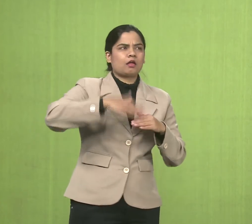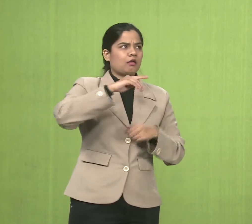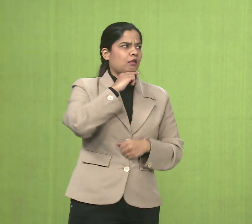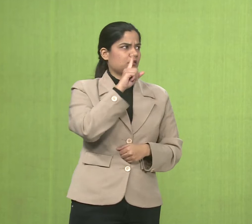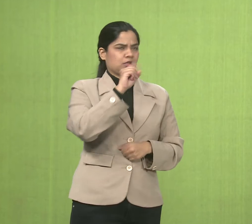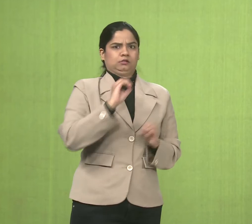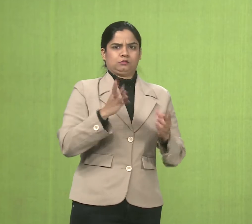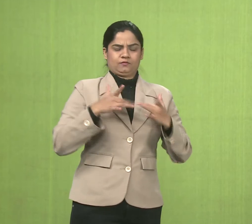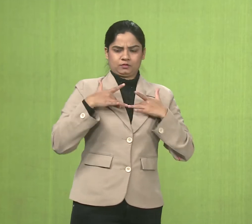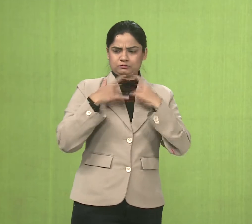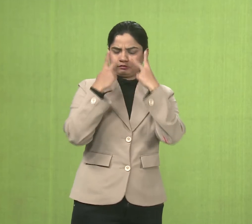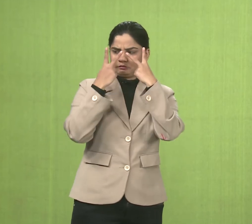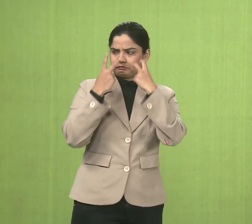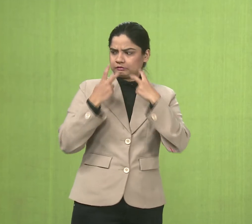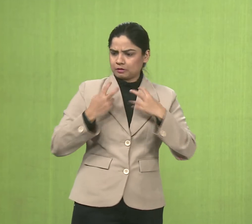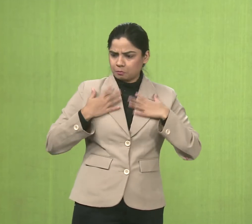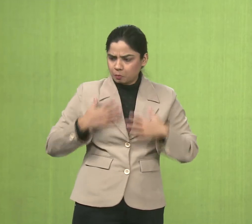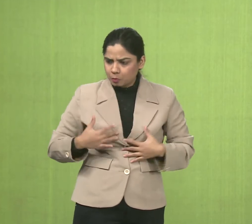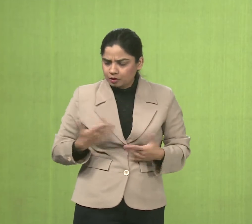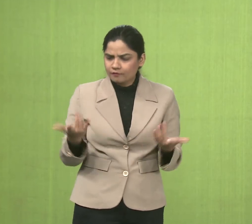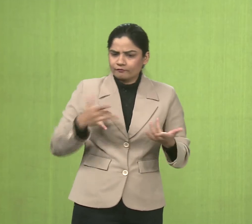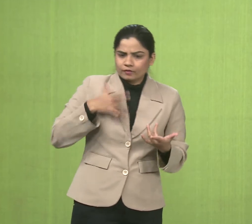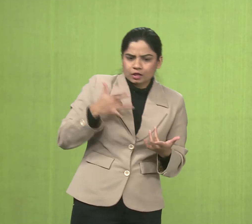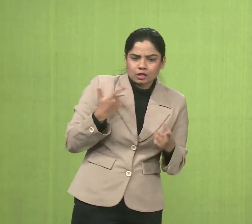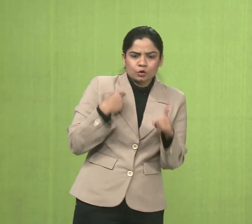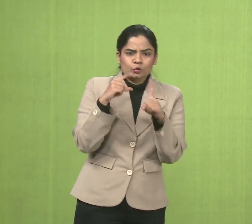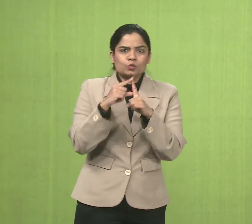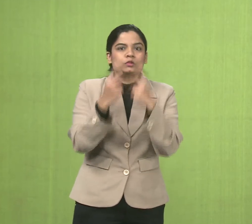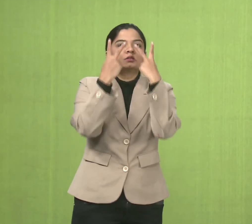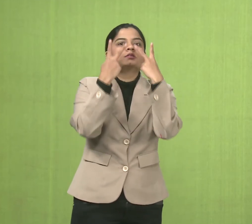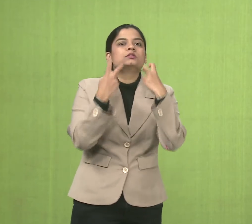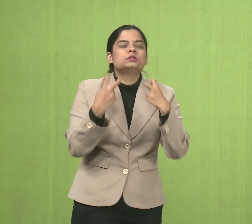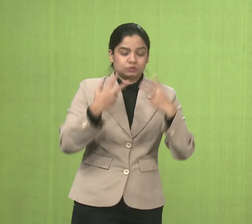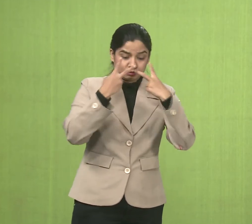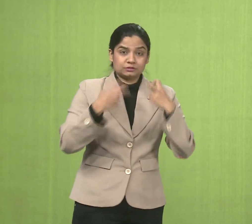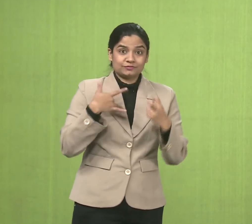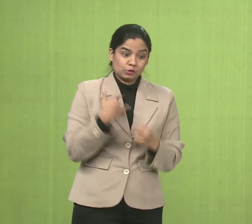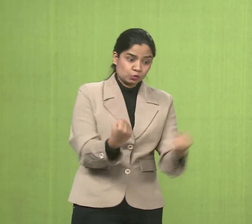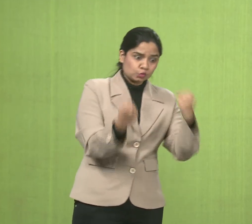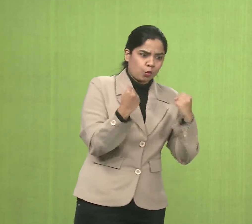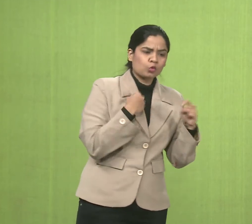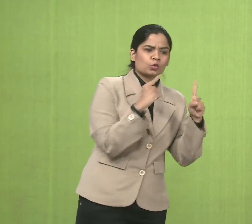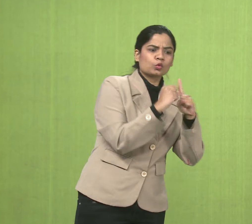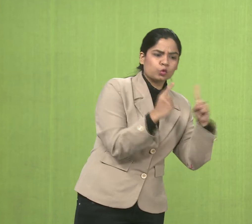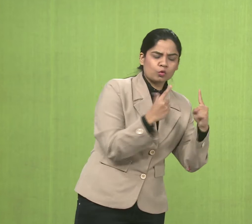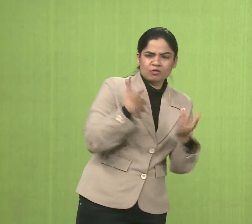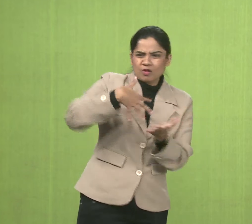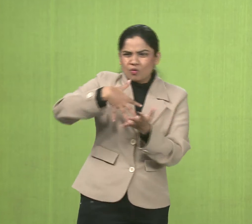their strengths, what are their weaknesses, etc. So that is the period when they start to